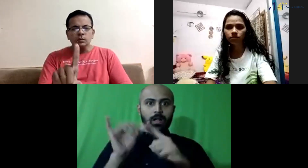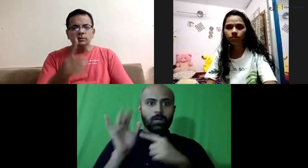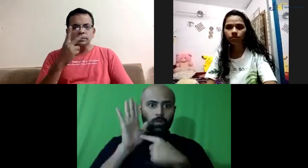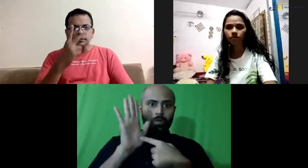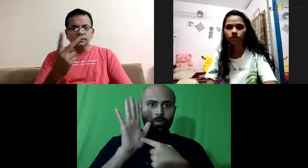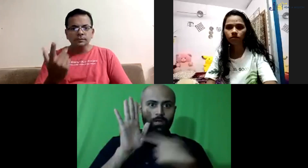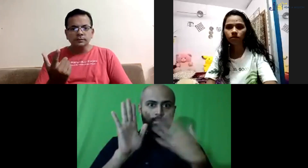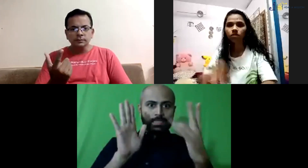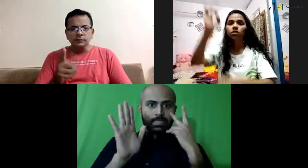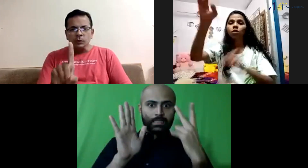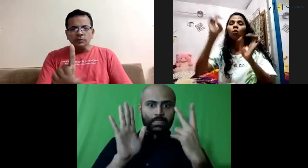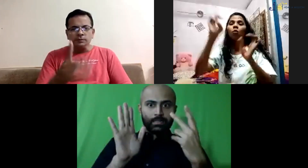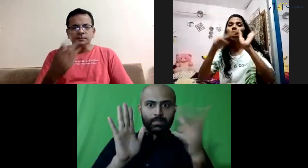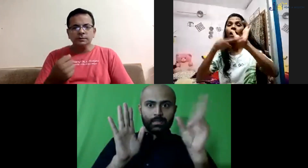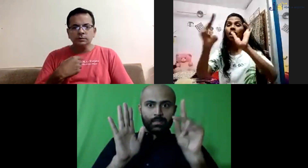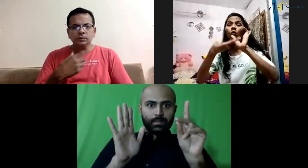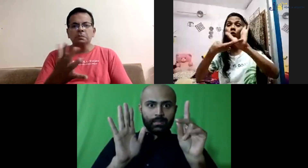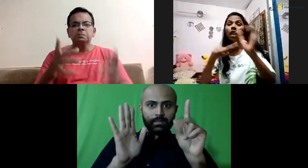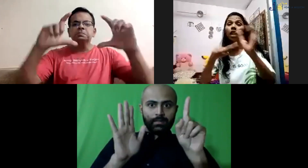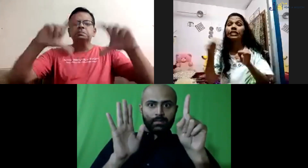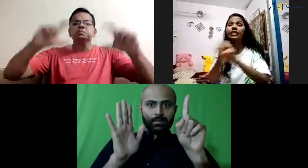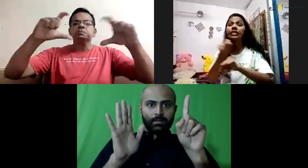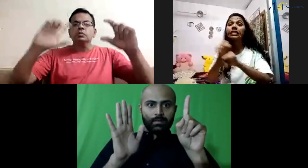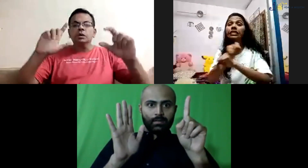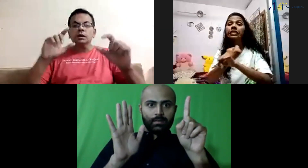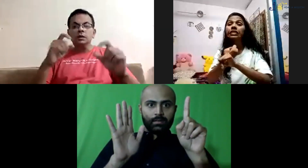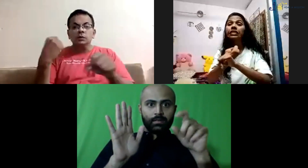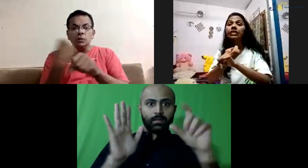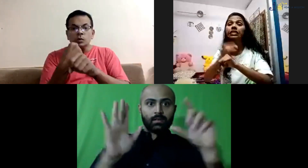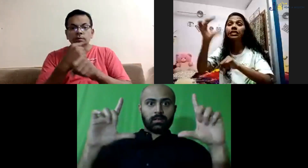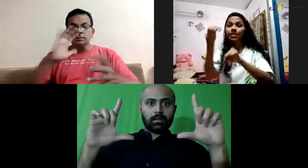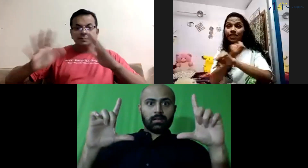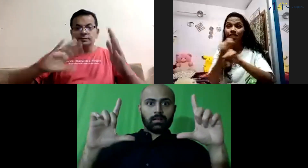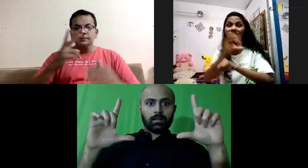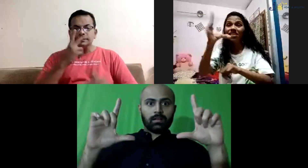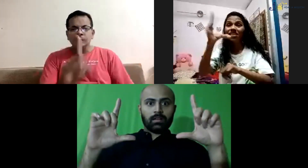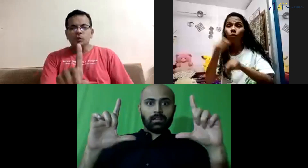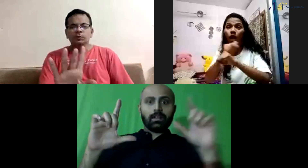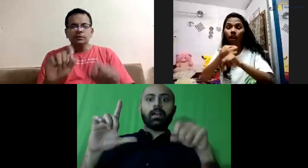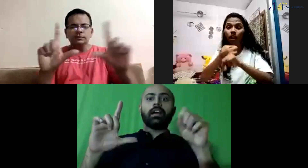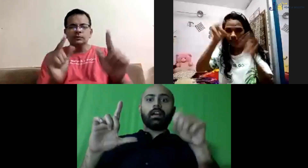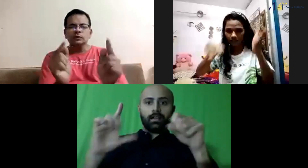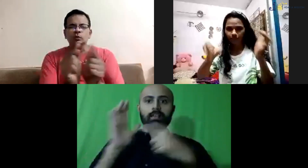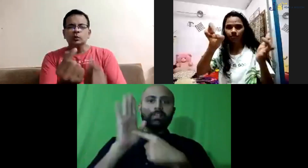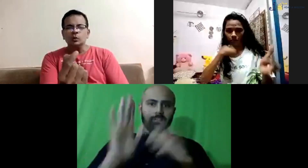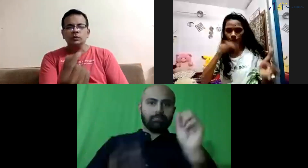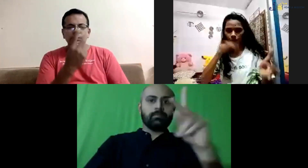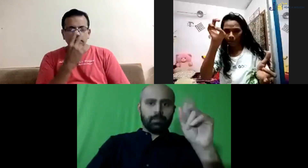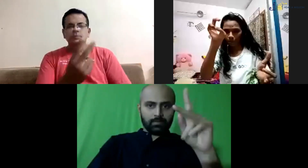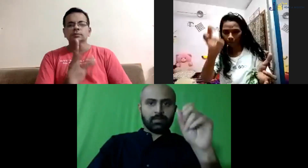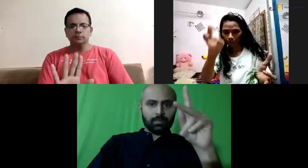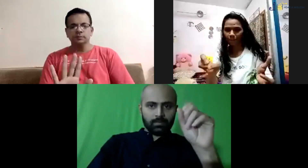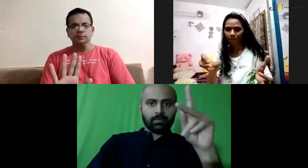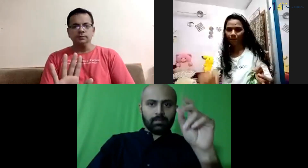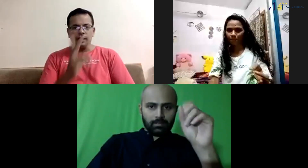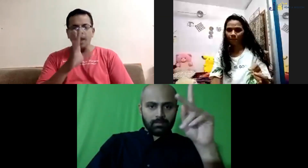short? Tushar, only Ashwini, would you like to say any video? Which video we have to show? Can you